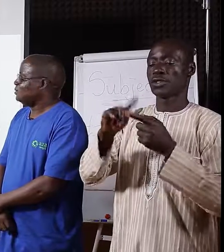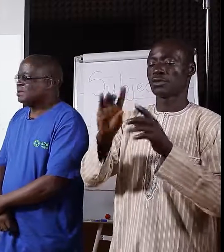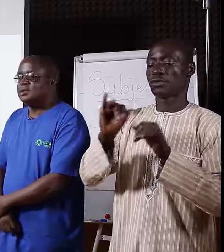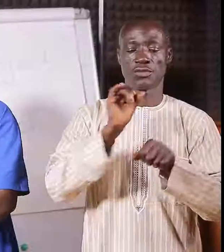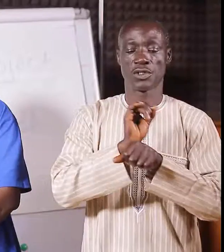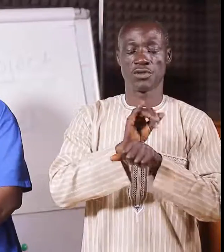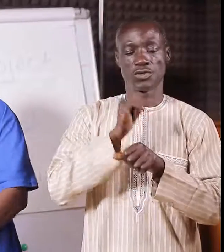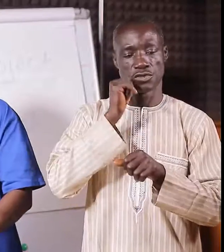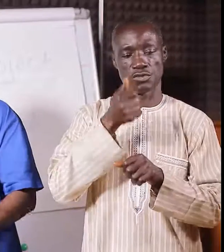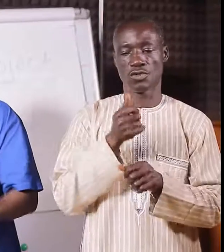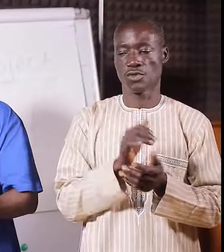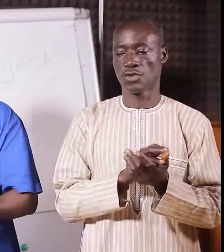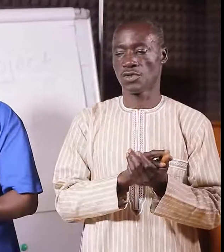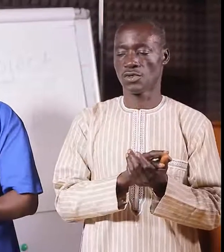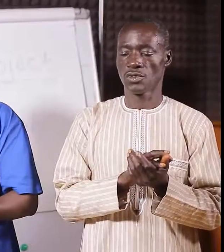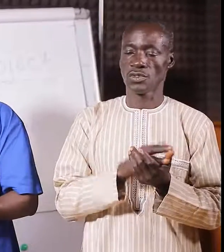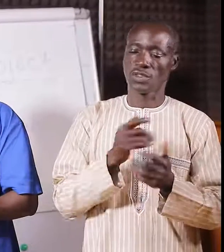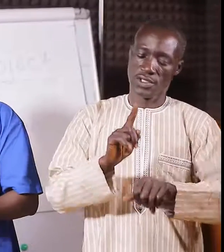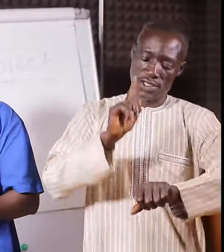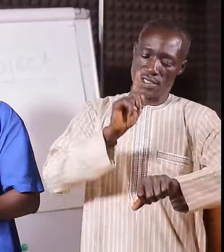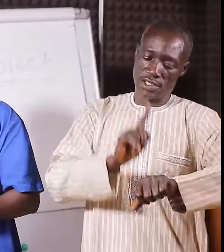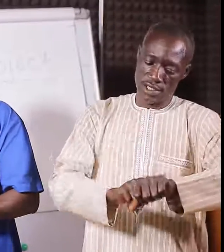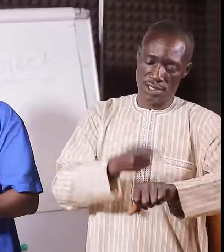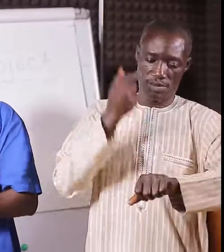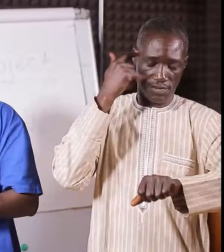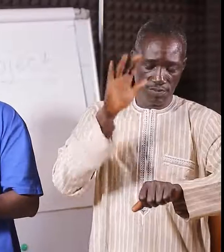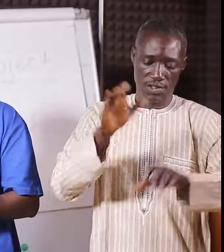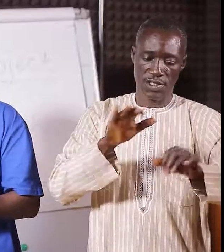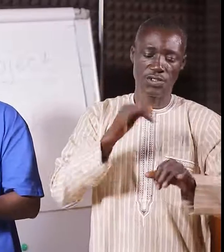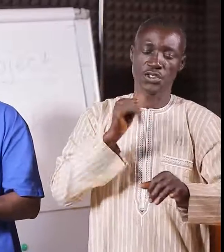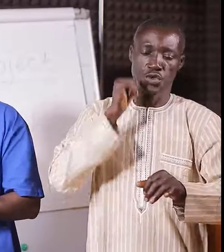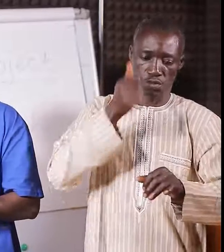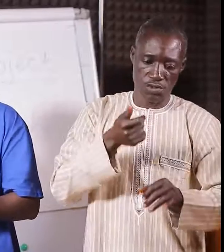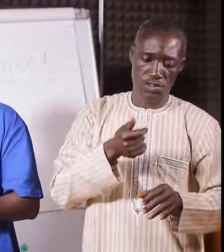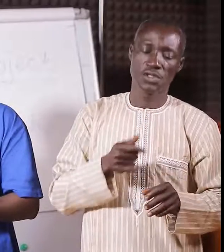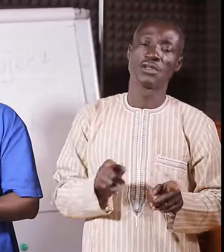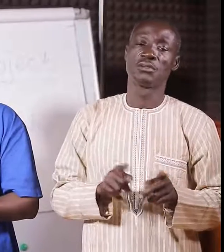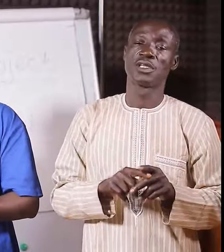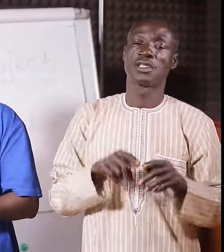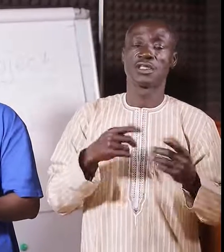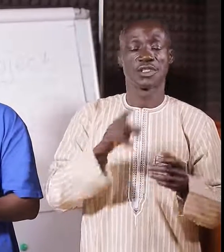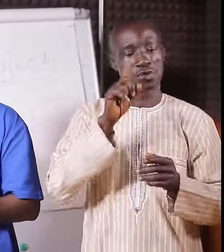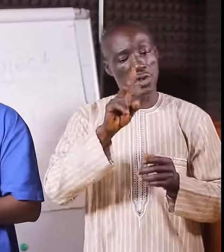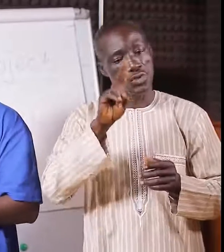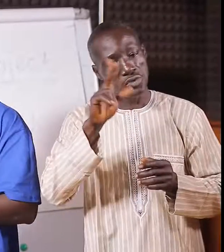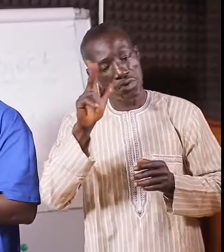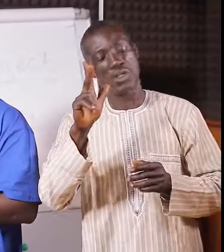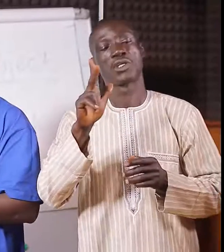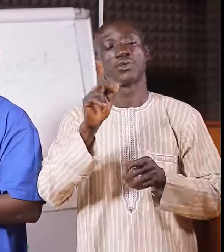tomorrow. The time for the action is tomorrow, but the specific time for the action to occur is not